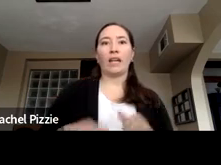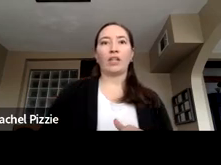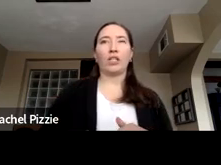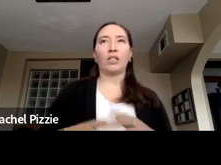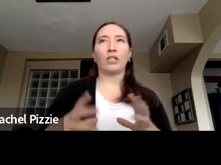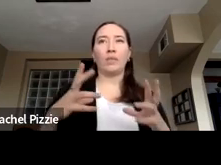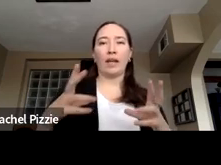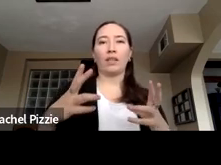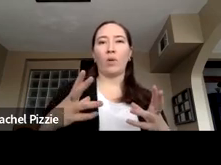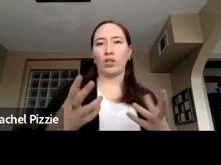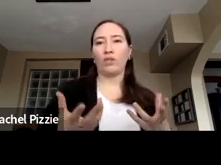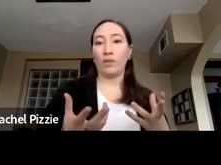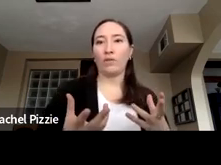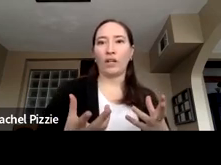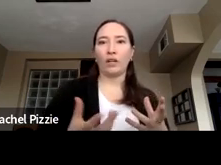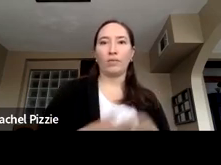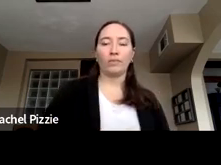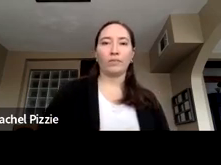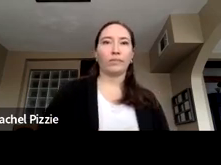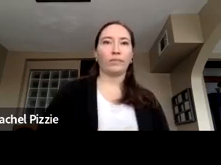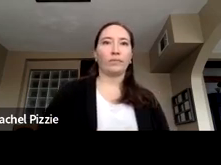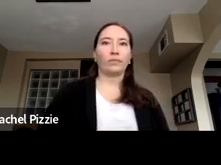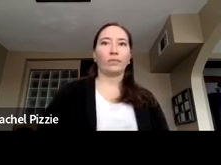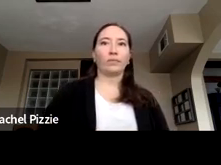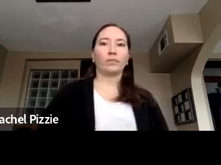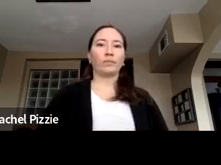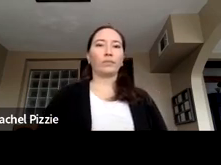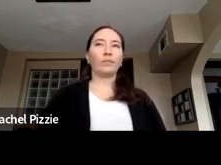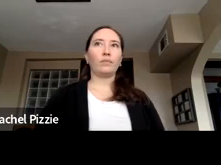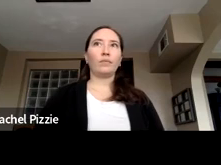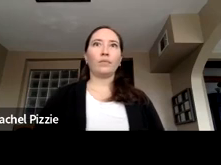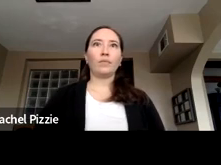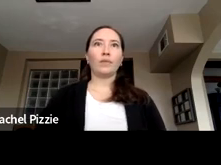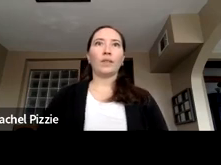these modifications to make the question fit for you.